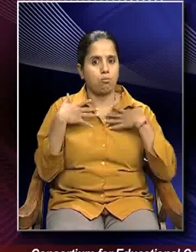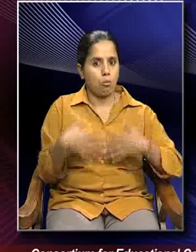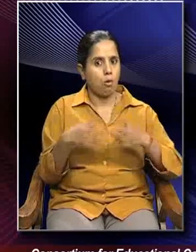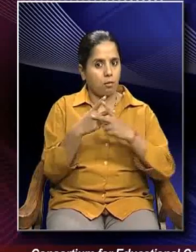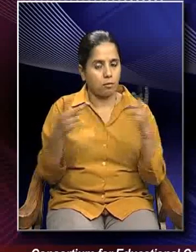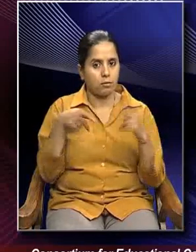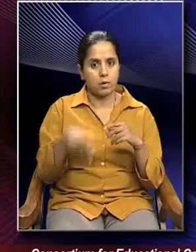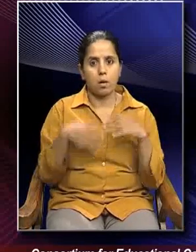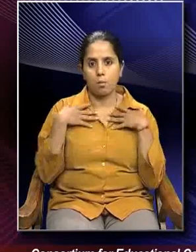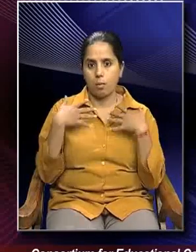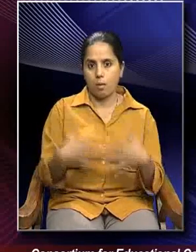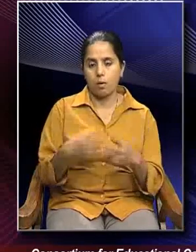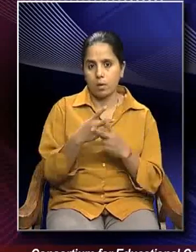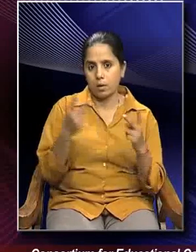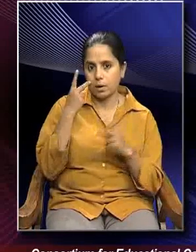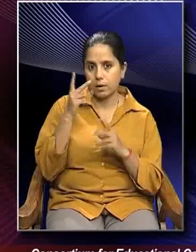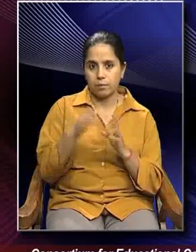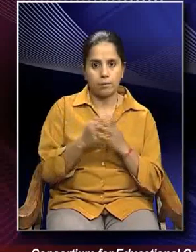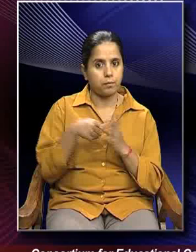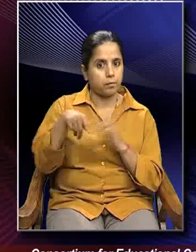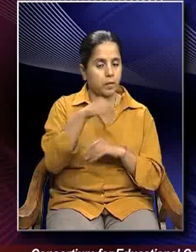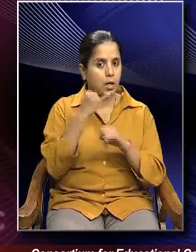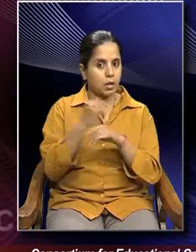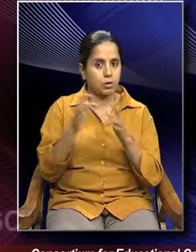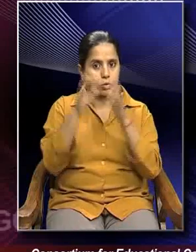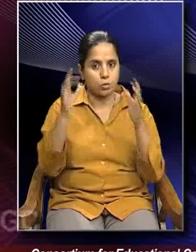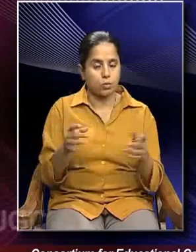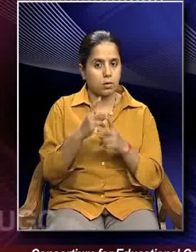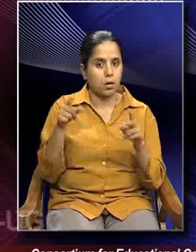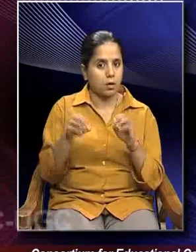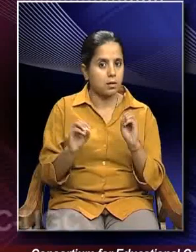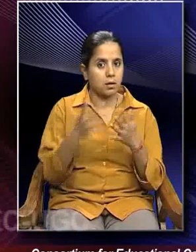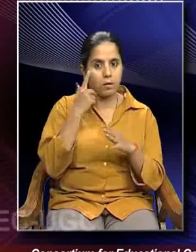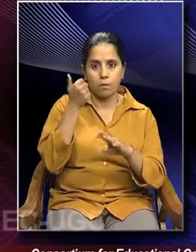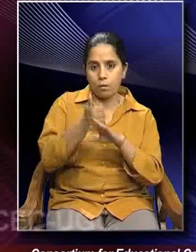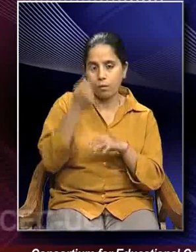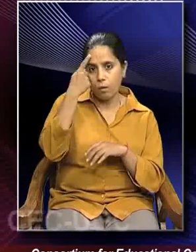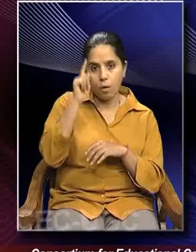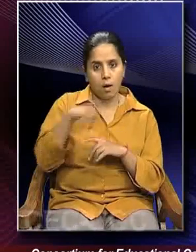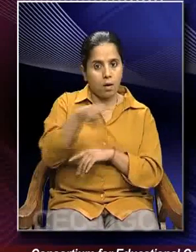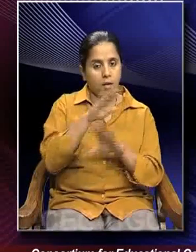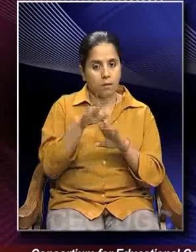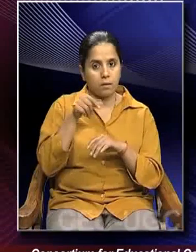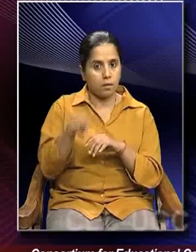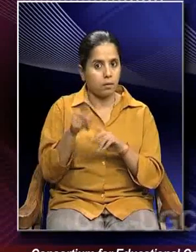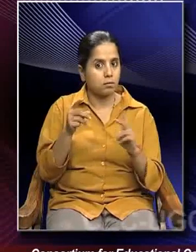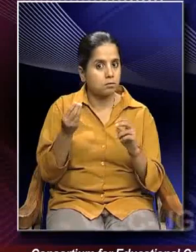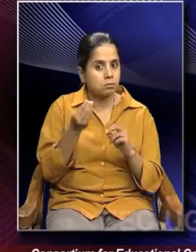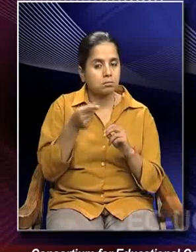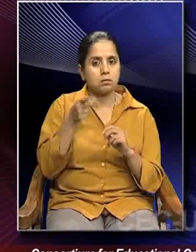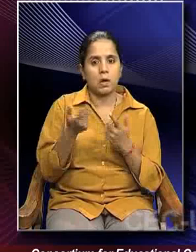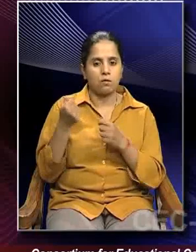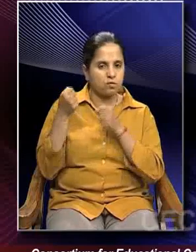this body or institution is set up for the purpose of exercising